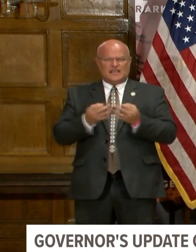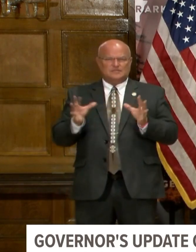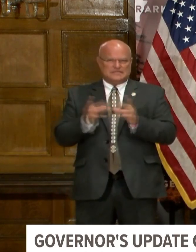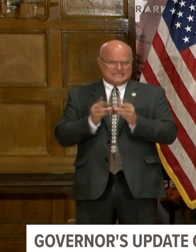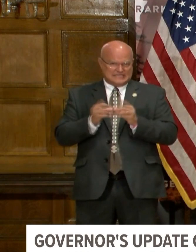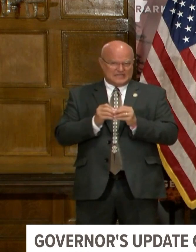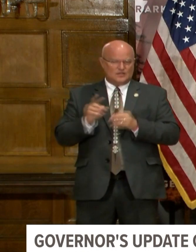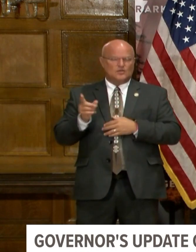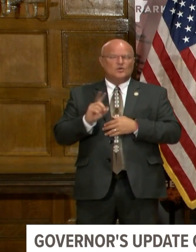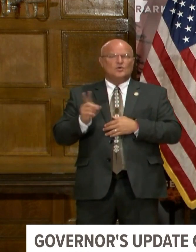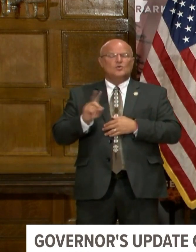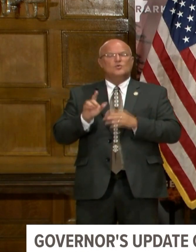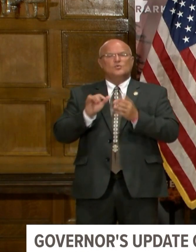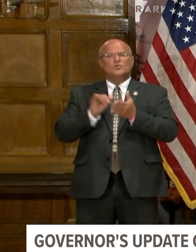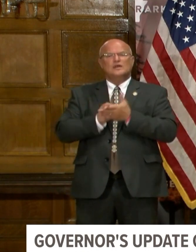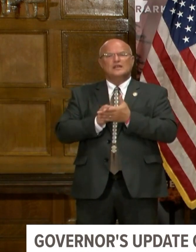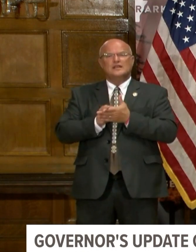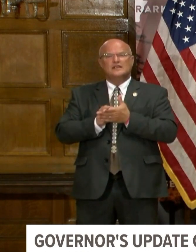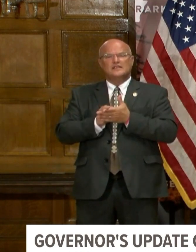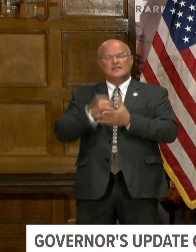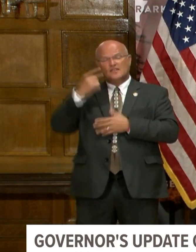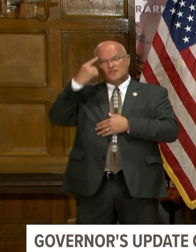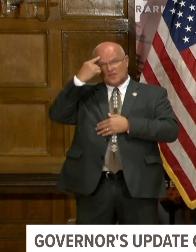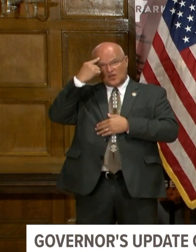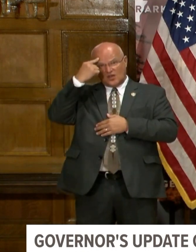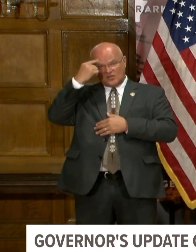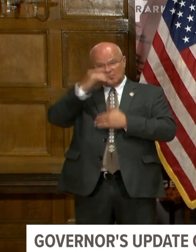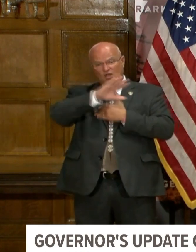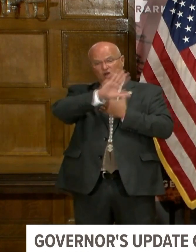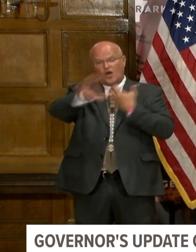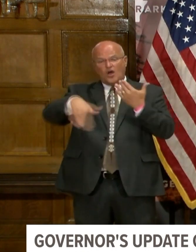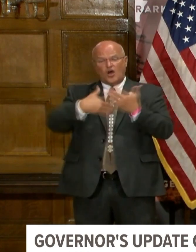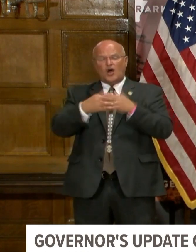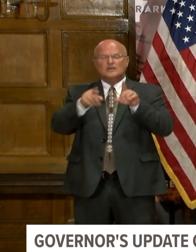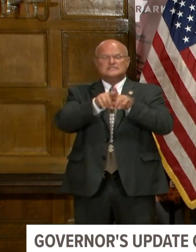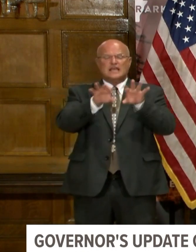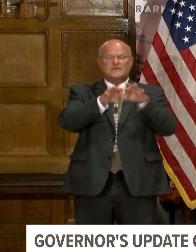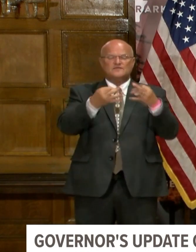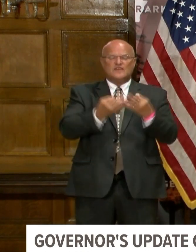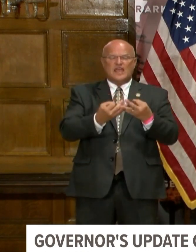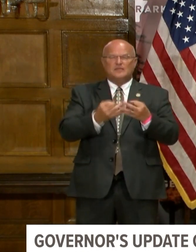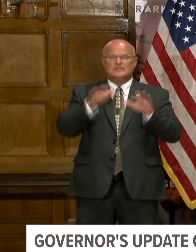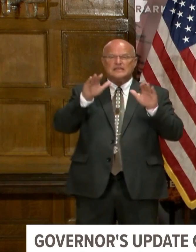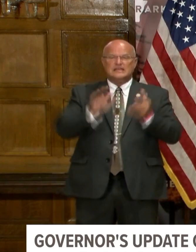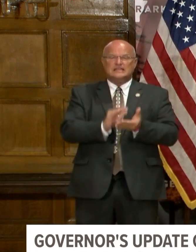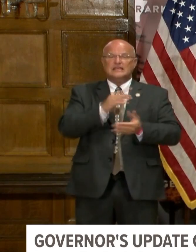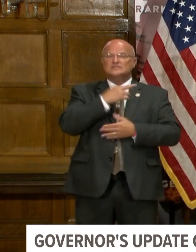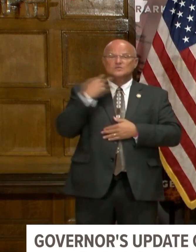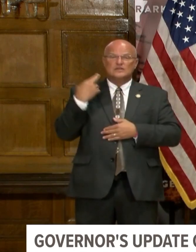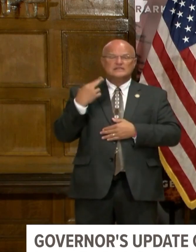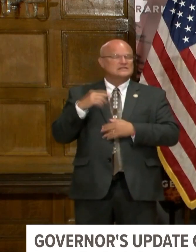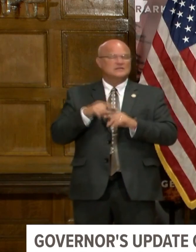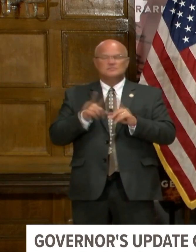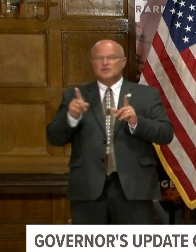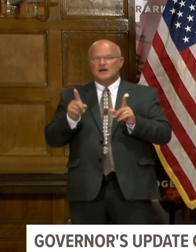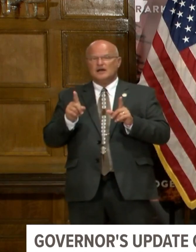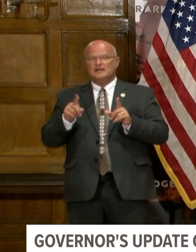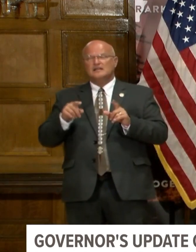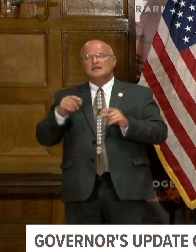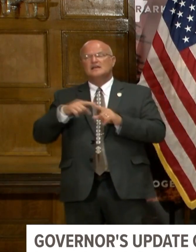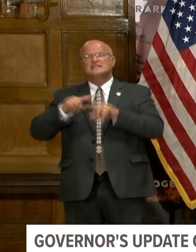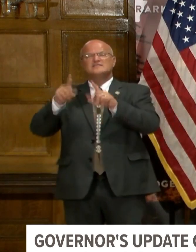get-togethers, where the thought is that they're all part of the same family, there's less risk, but they are coming in from other